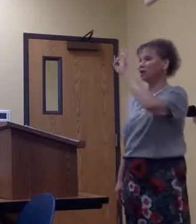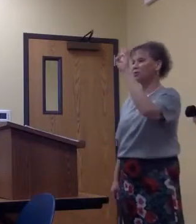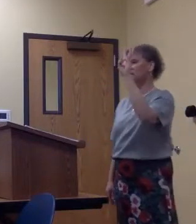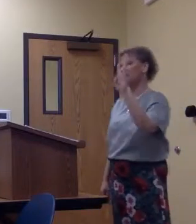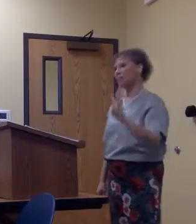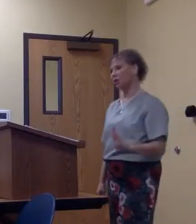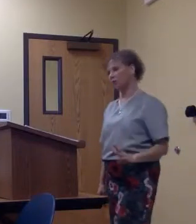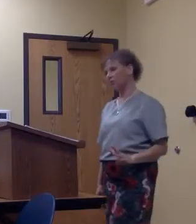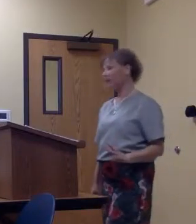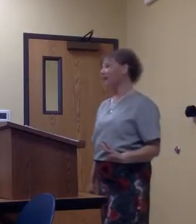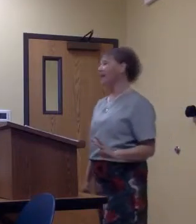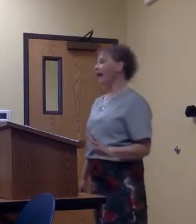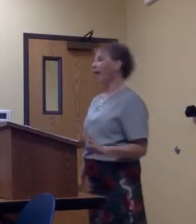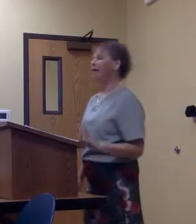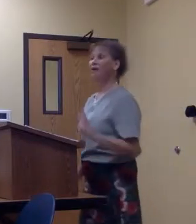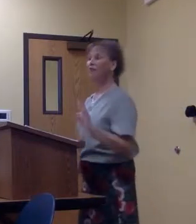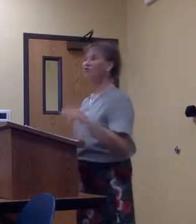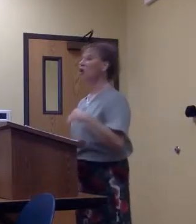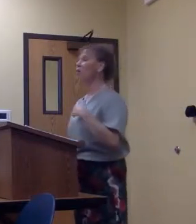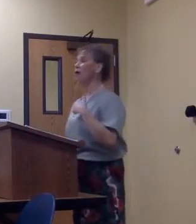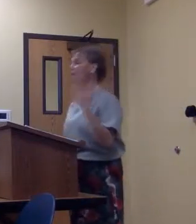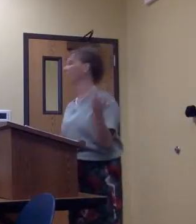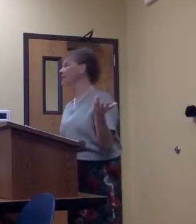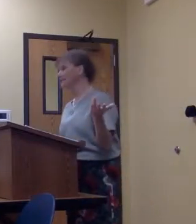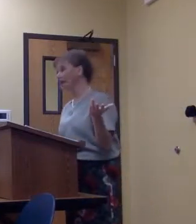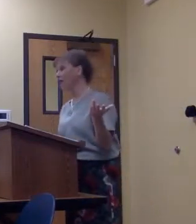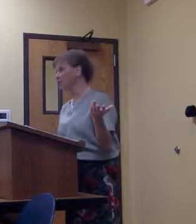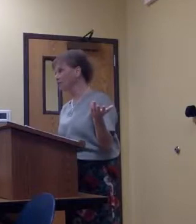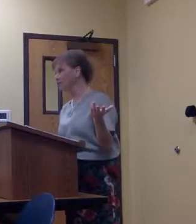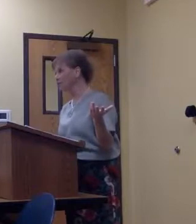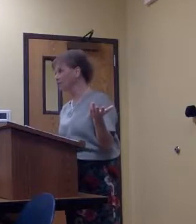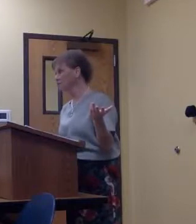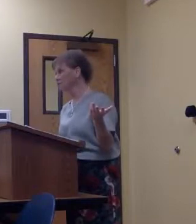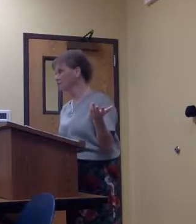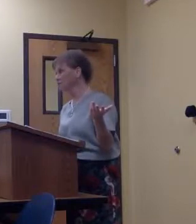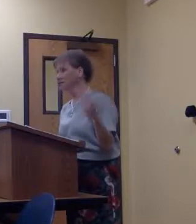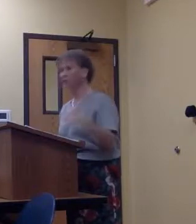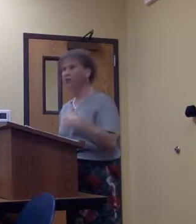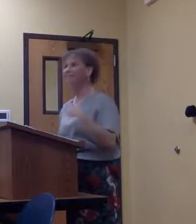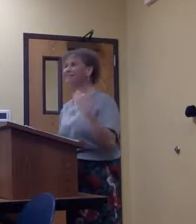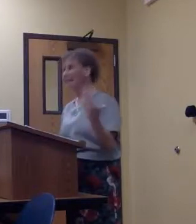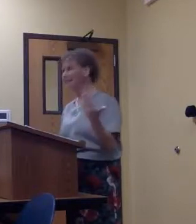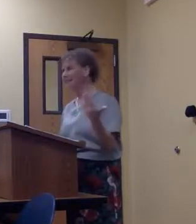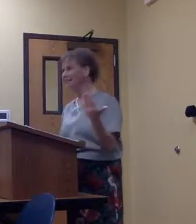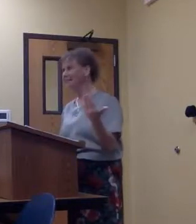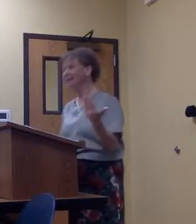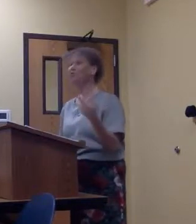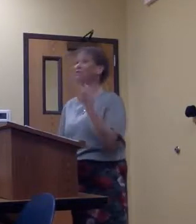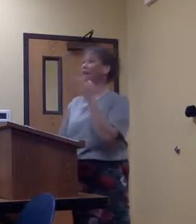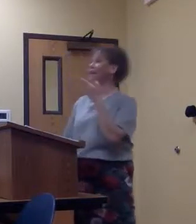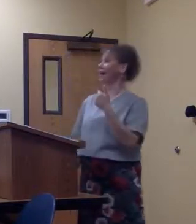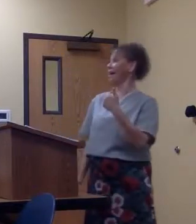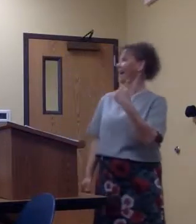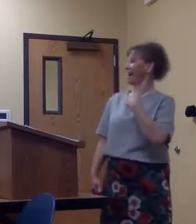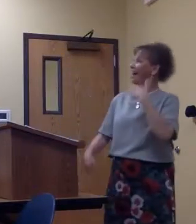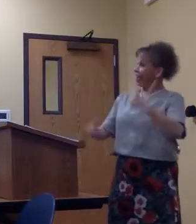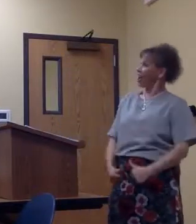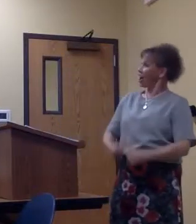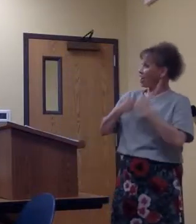with a W. Now, if you go anyplace else, if you're in Texas and you say,